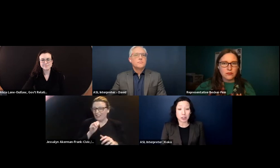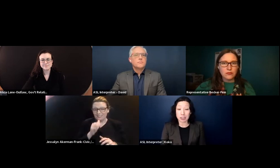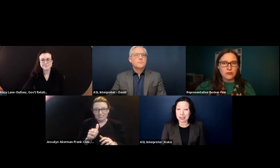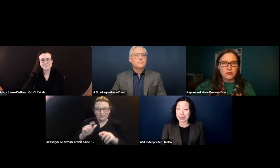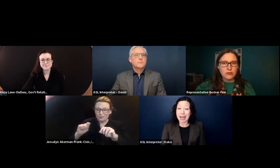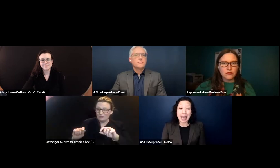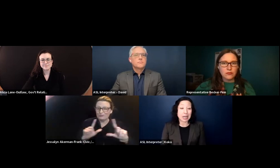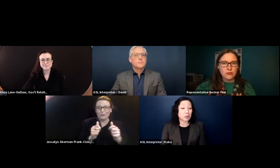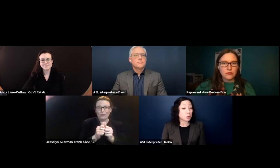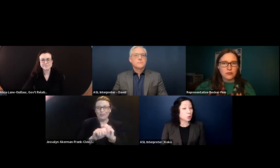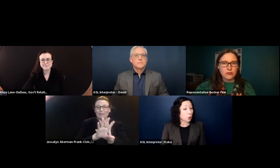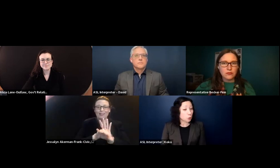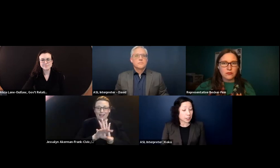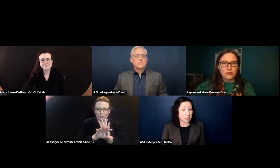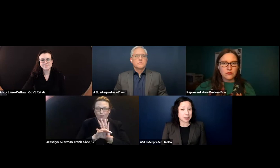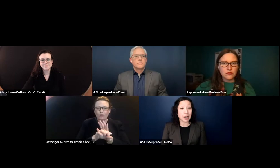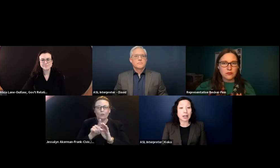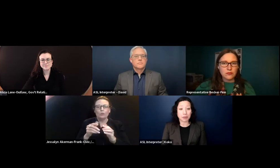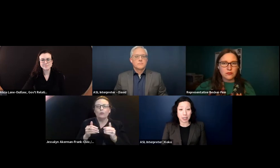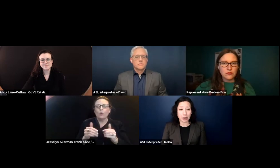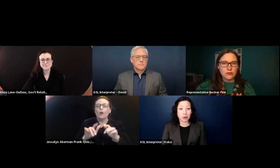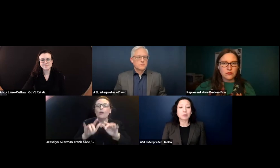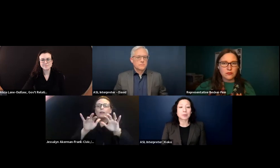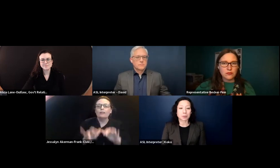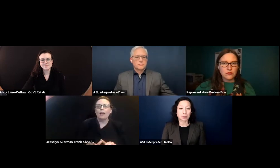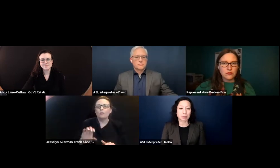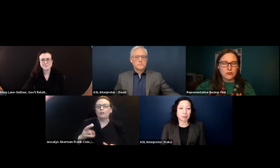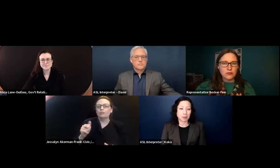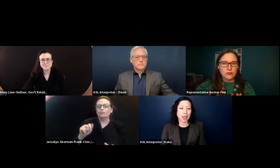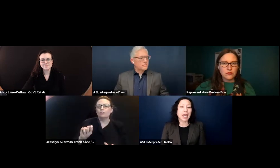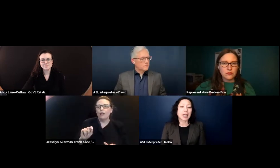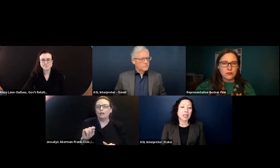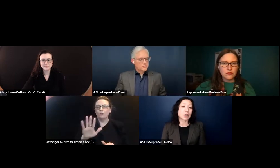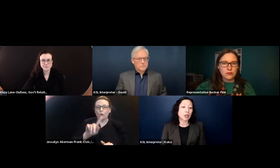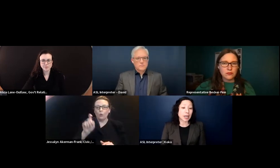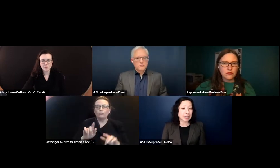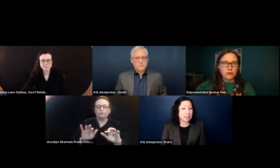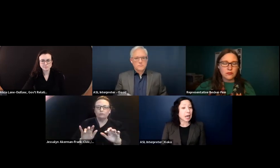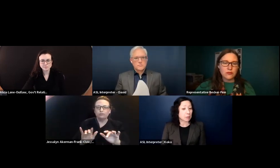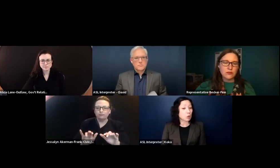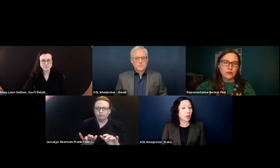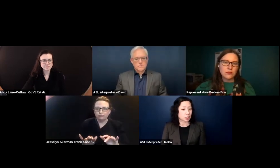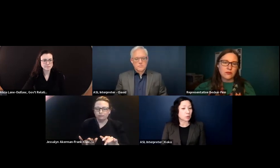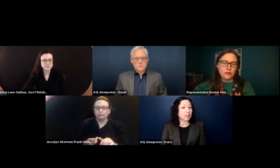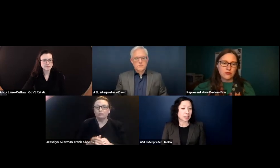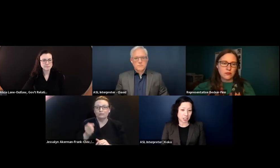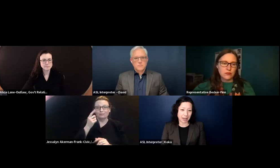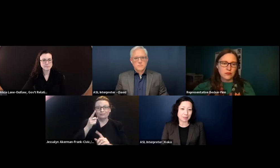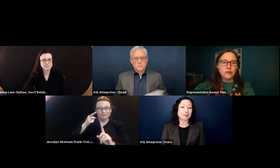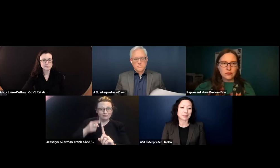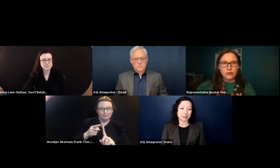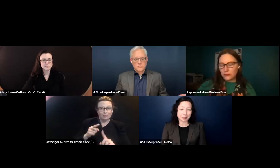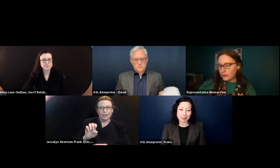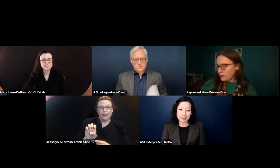your question. And if you don't want to be on video, then you can go ahead and type your question within the